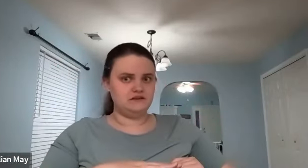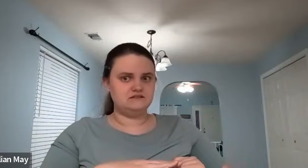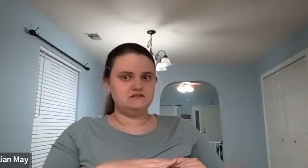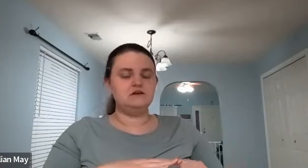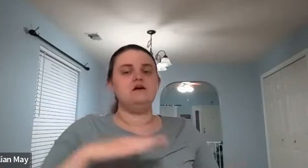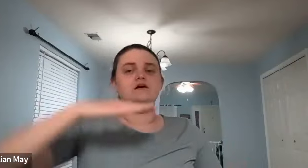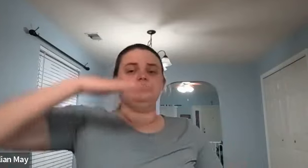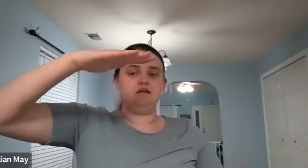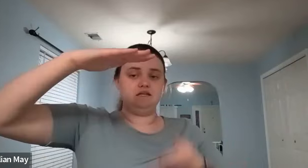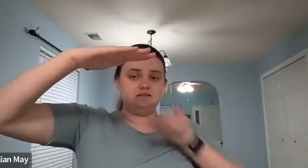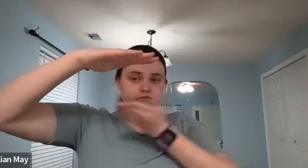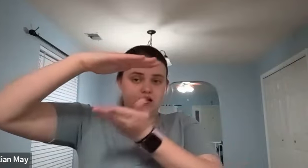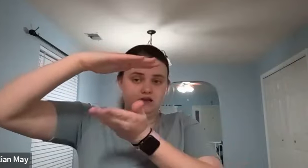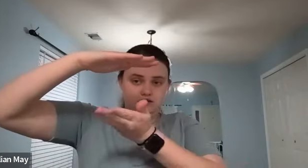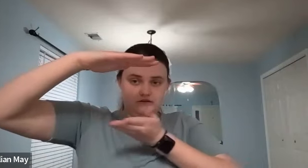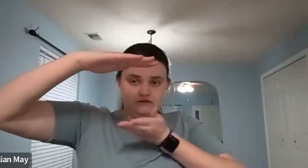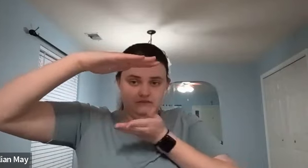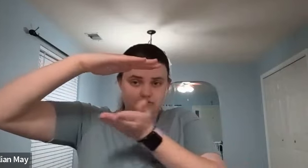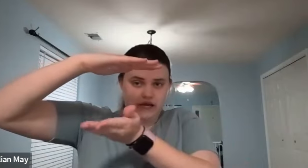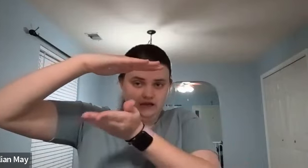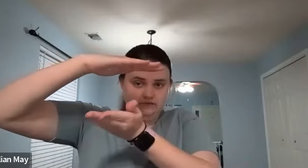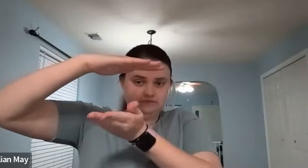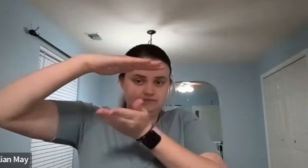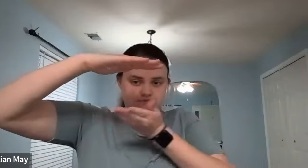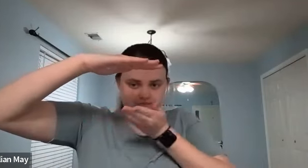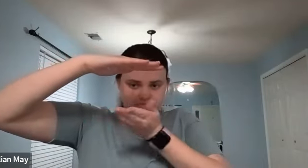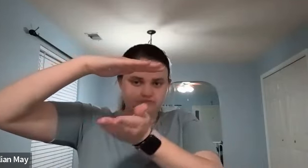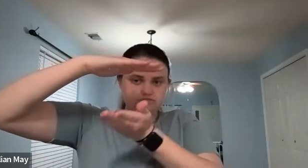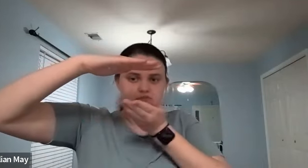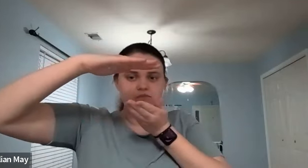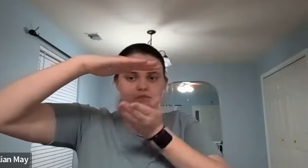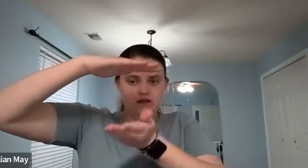this. Is bake. And